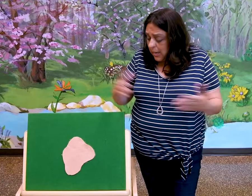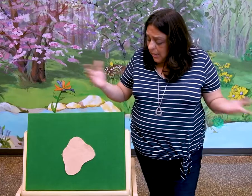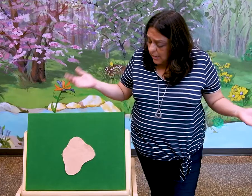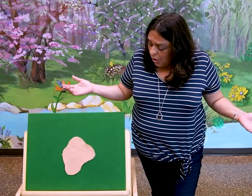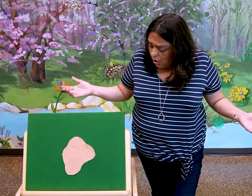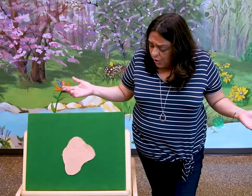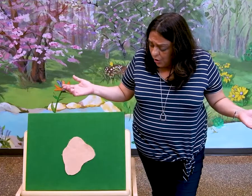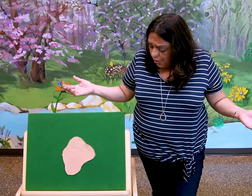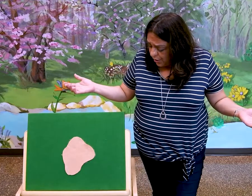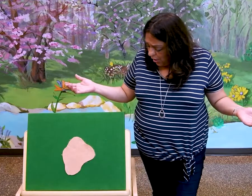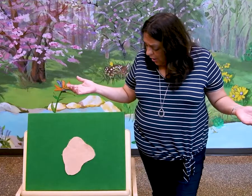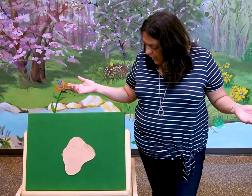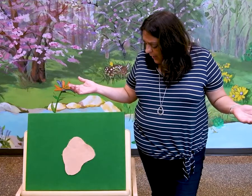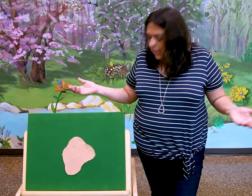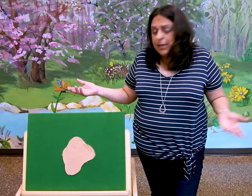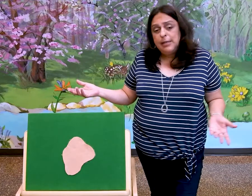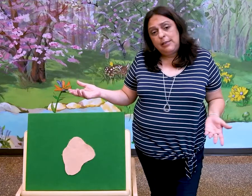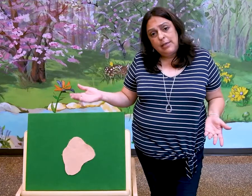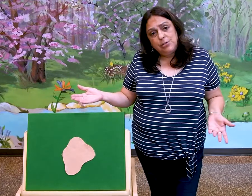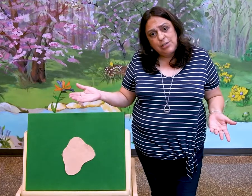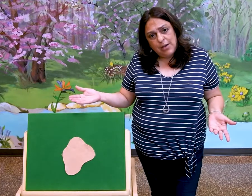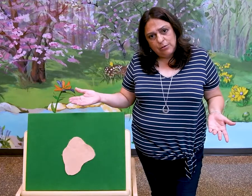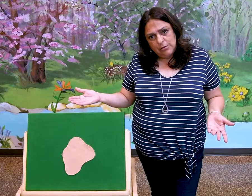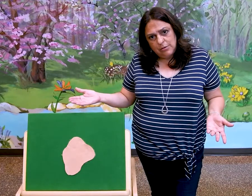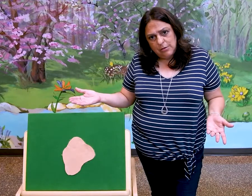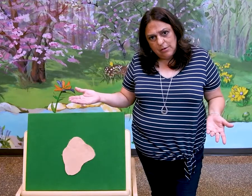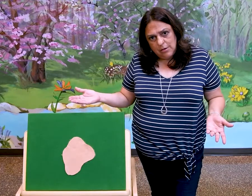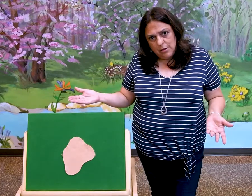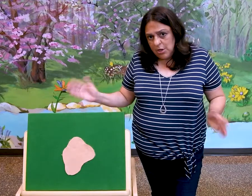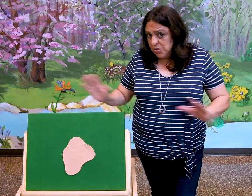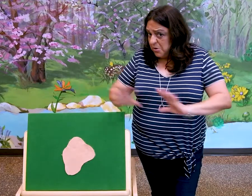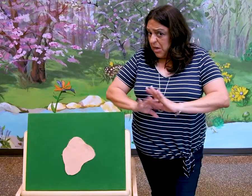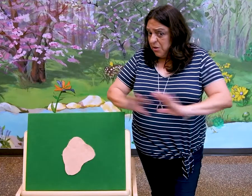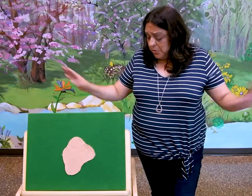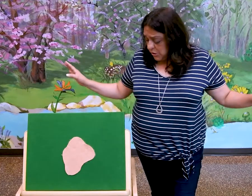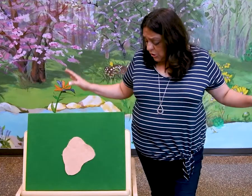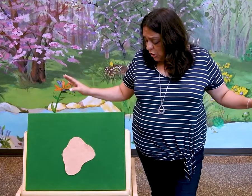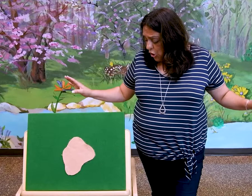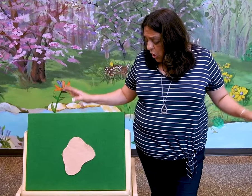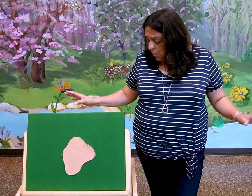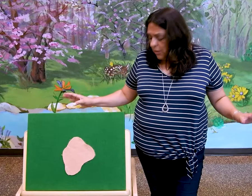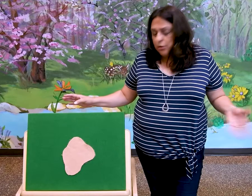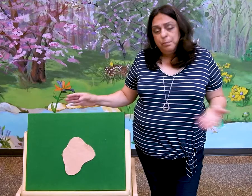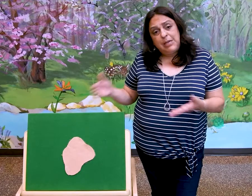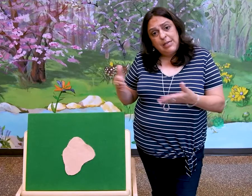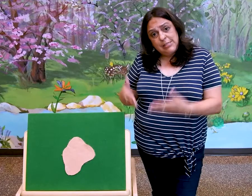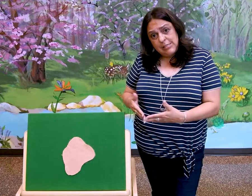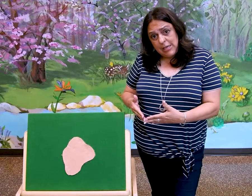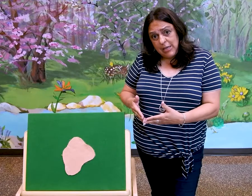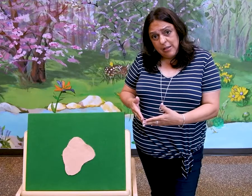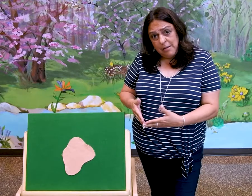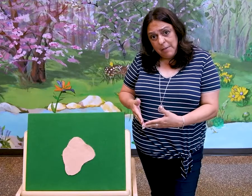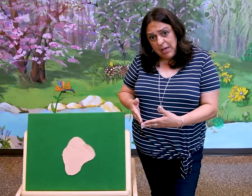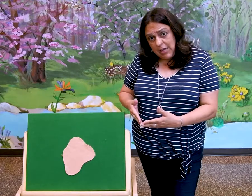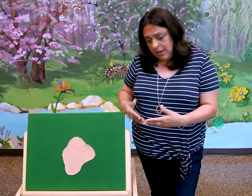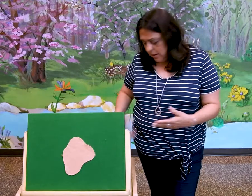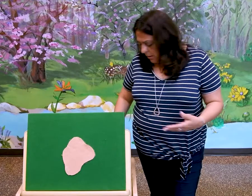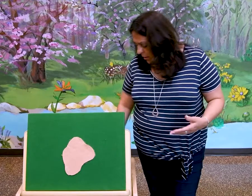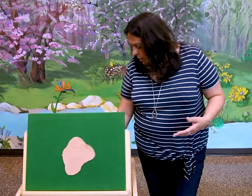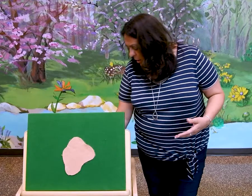and oink, oink, oink, it did shout. So now there is no little piggy sitting in the mud,